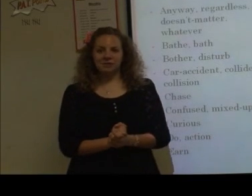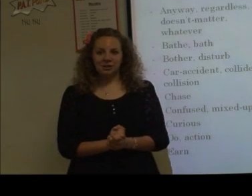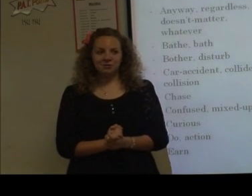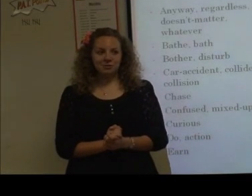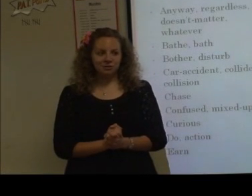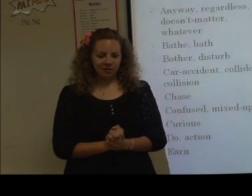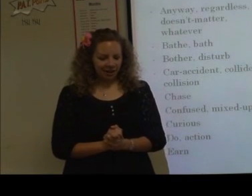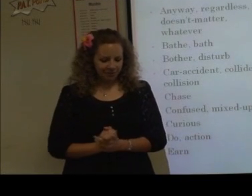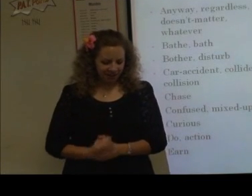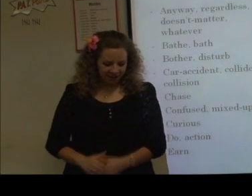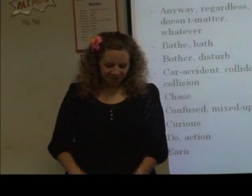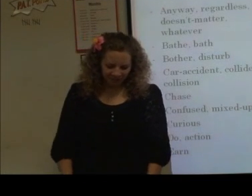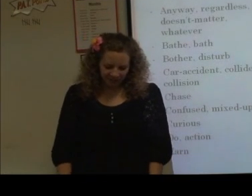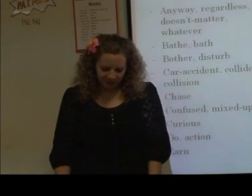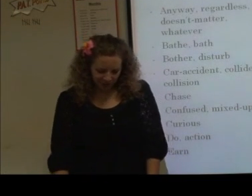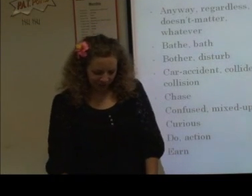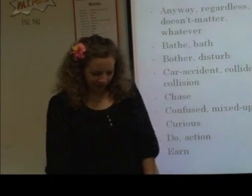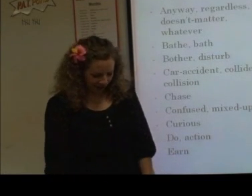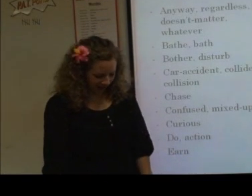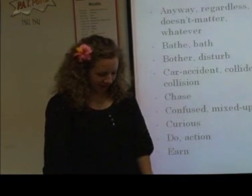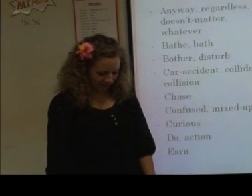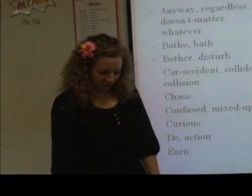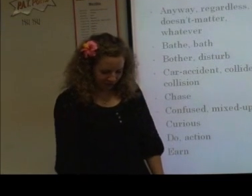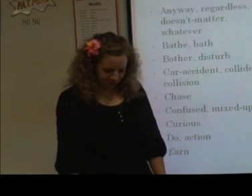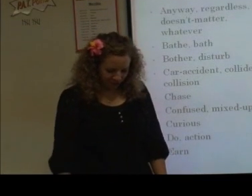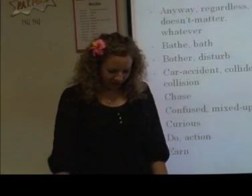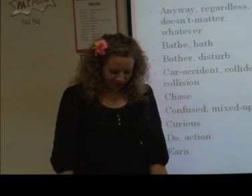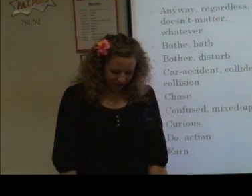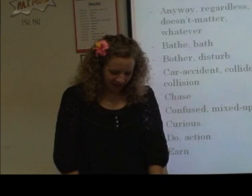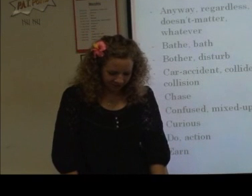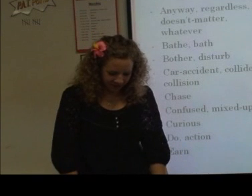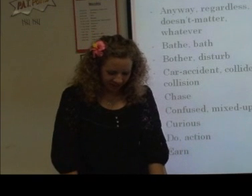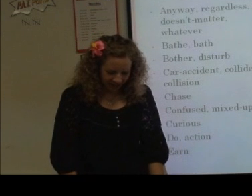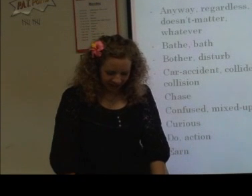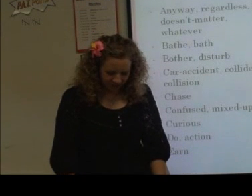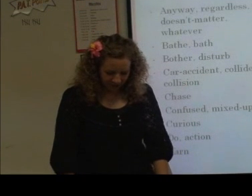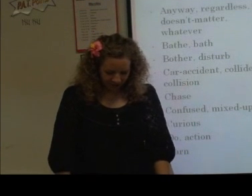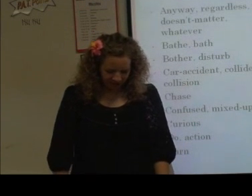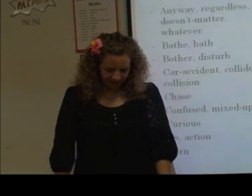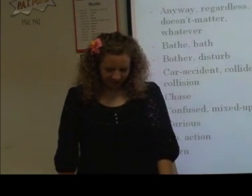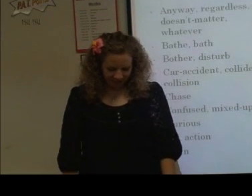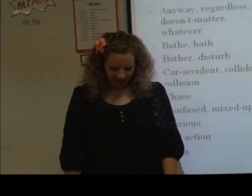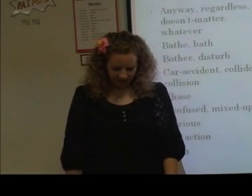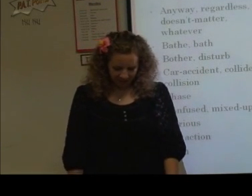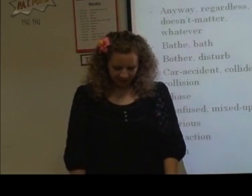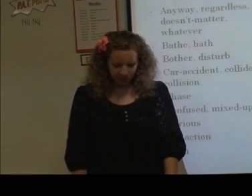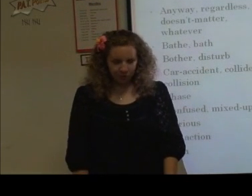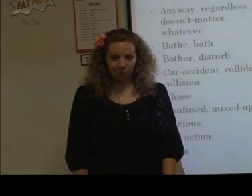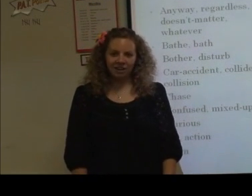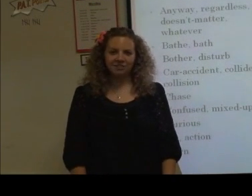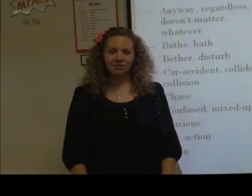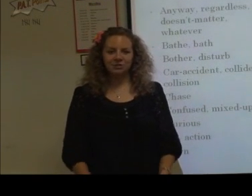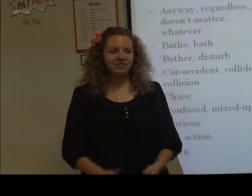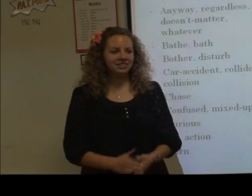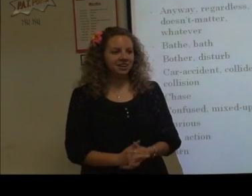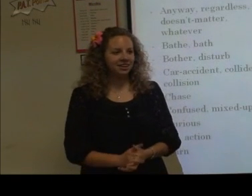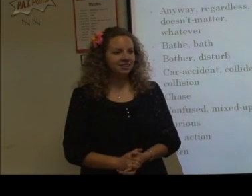So I want to go through the vocabulary. So I went through the vocabulary and realized that quite a few of these signs